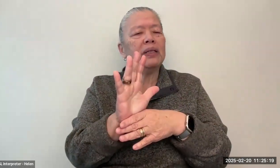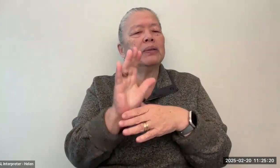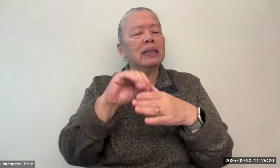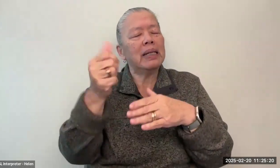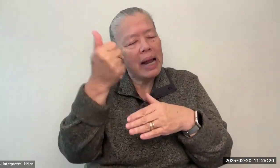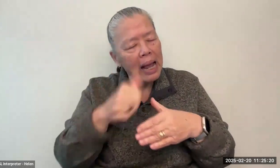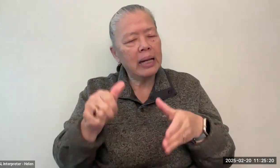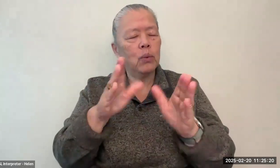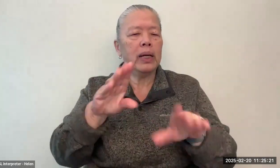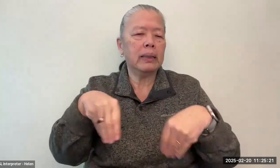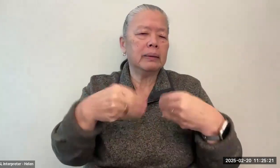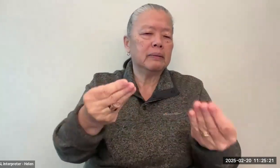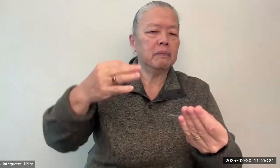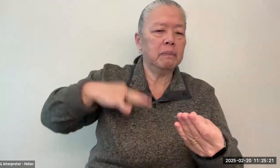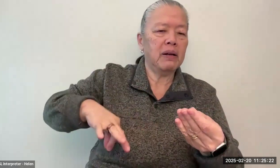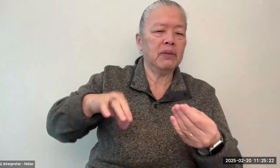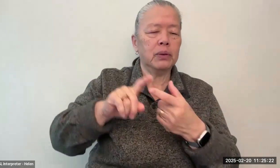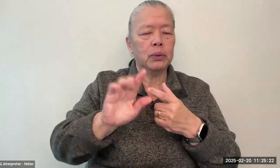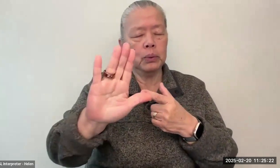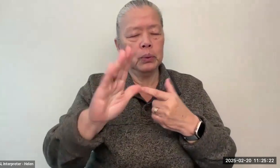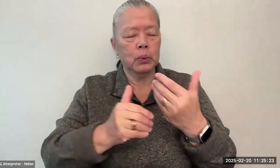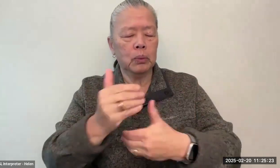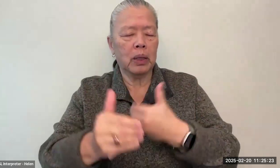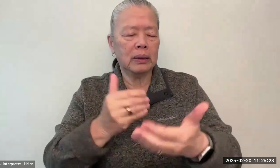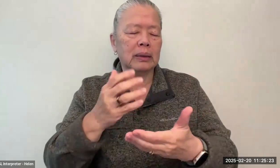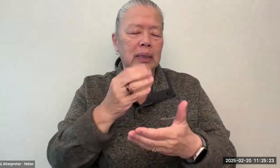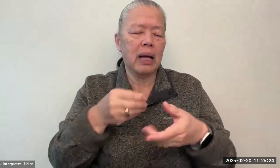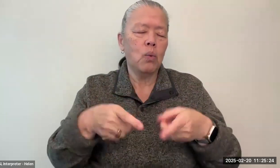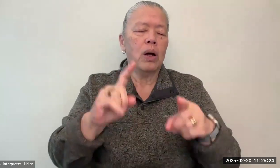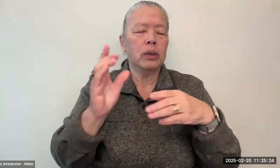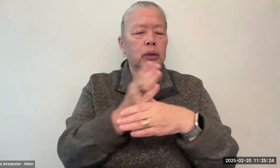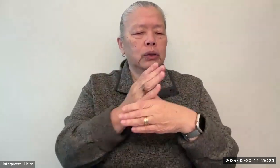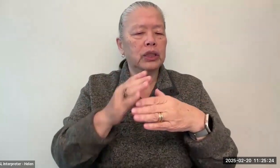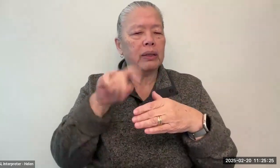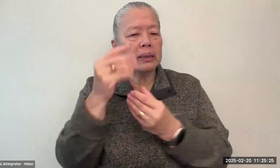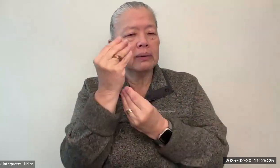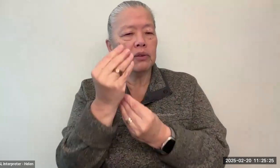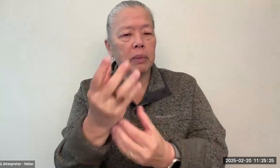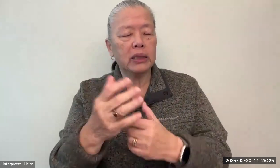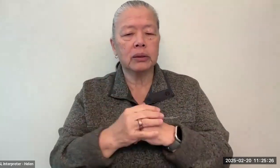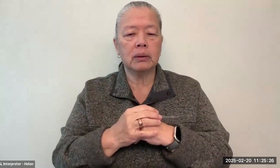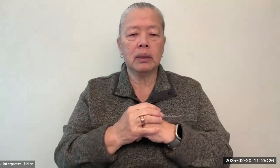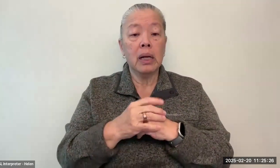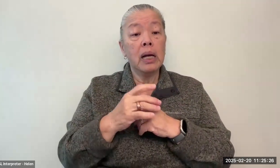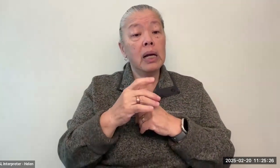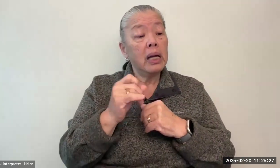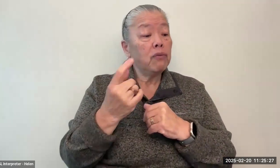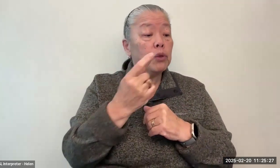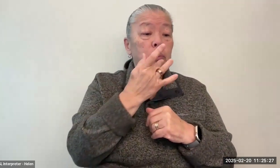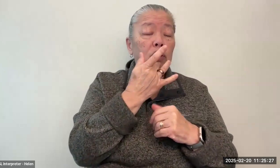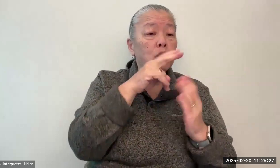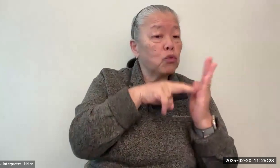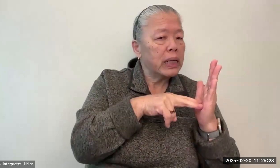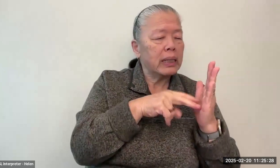you as you share this important information. For those who prefer reading over watching a video, we have an article about